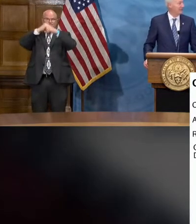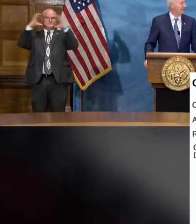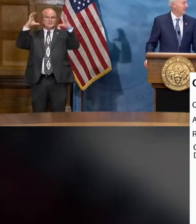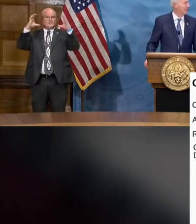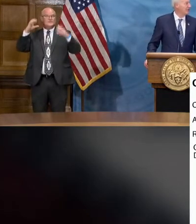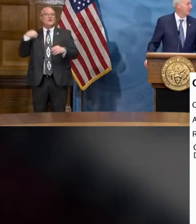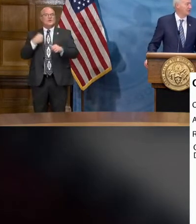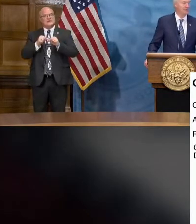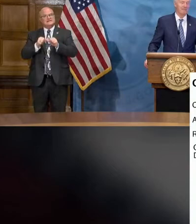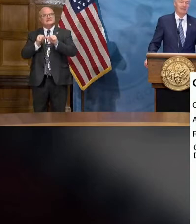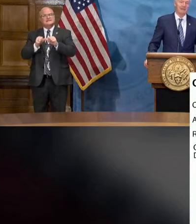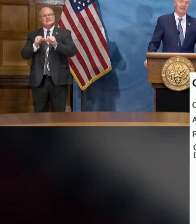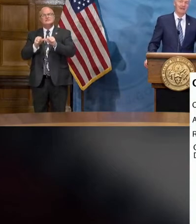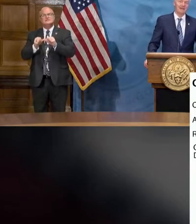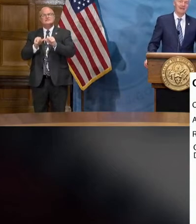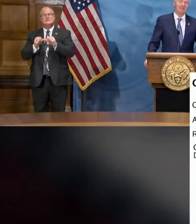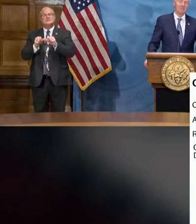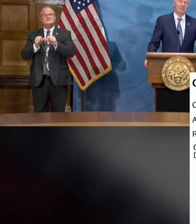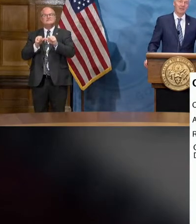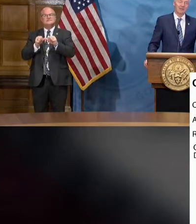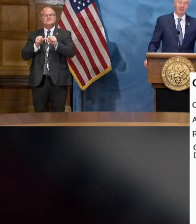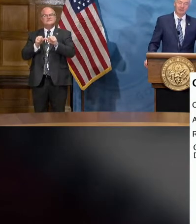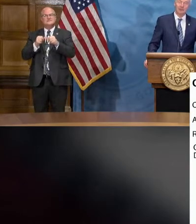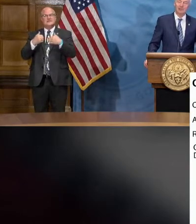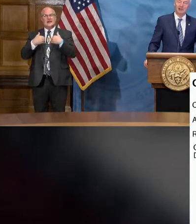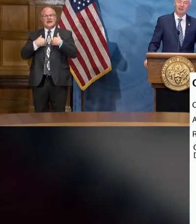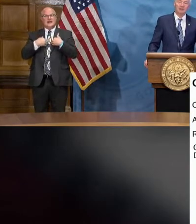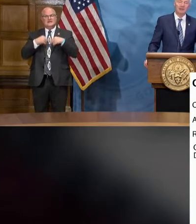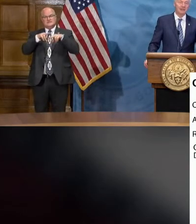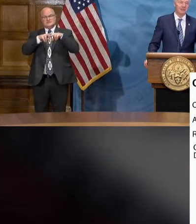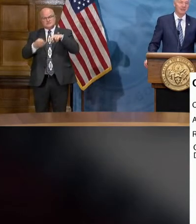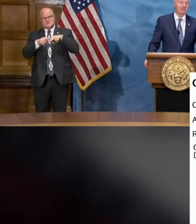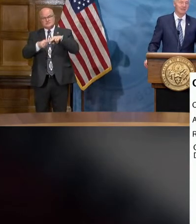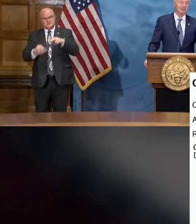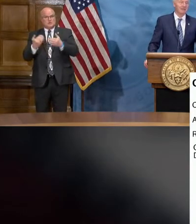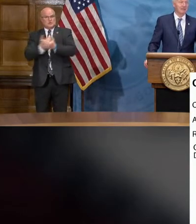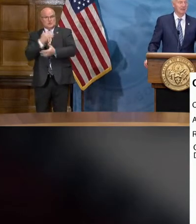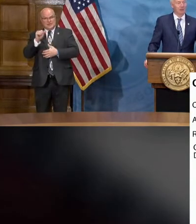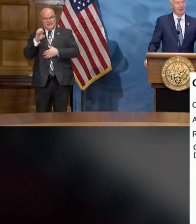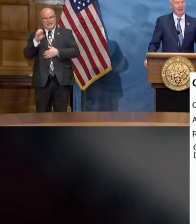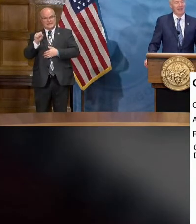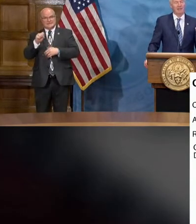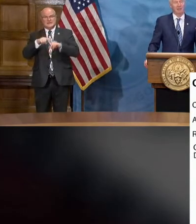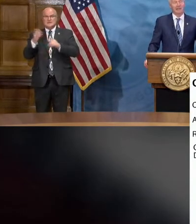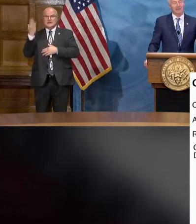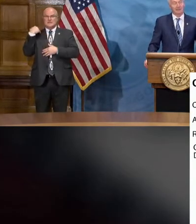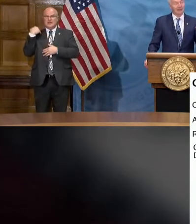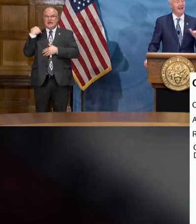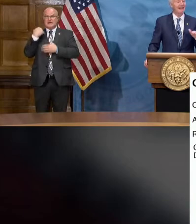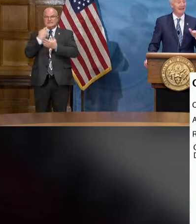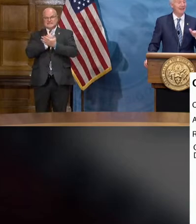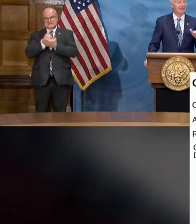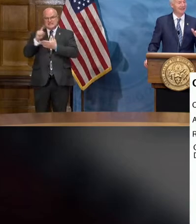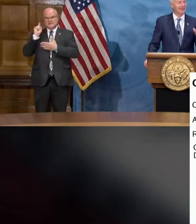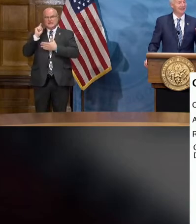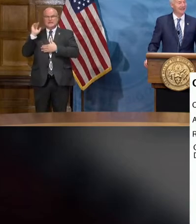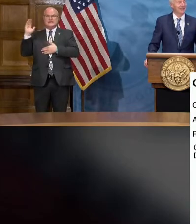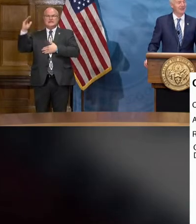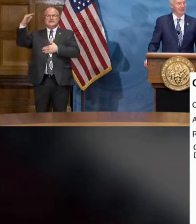we continue to have reduced our new cases, but over the last week it's flattened